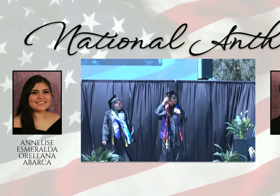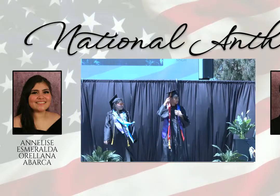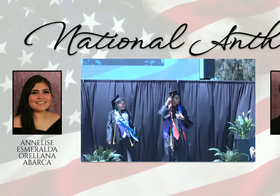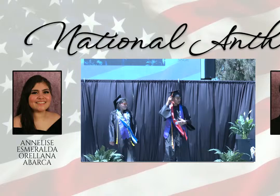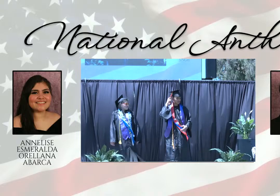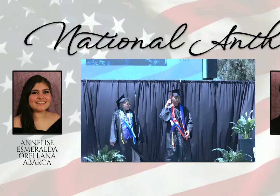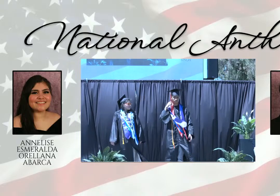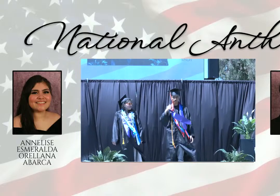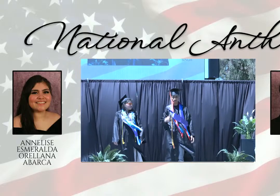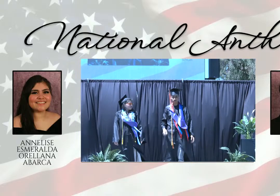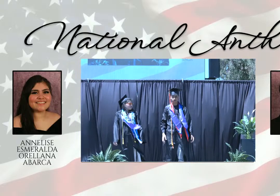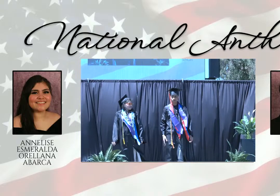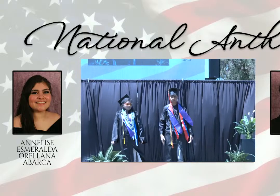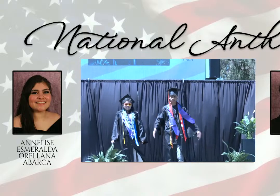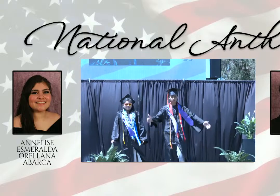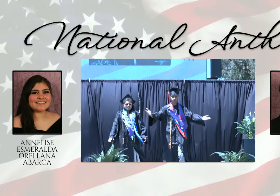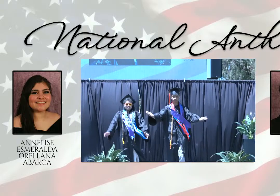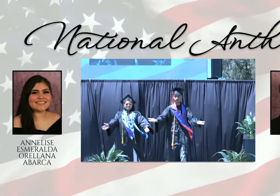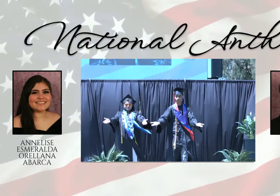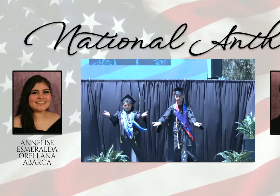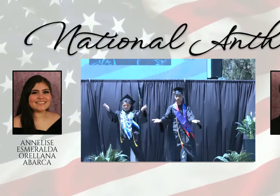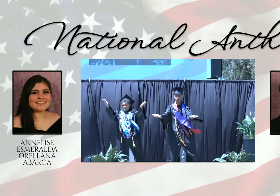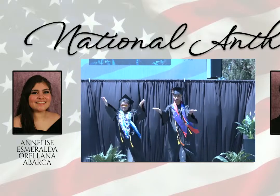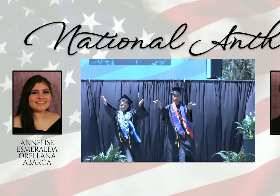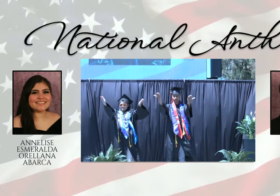Oh, say, can you